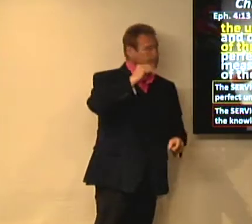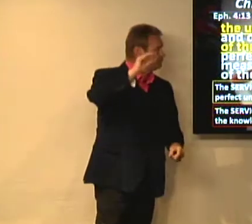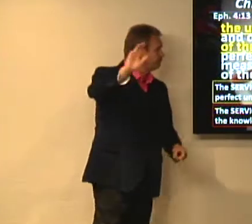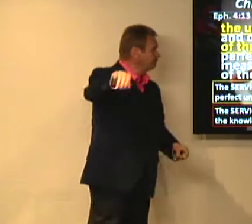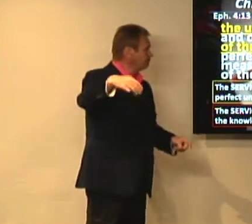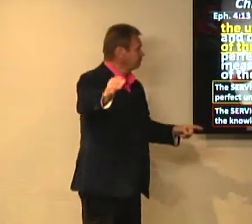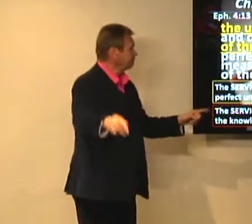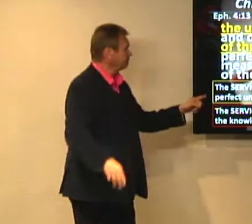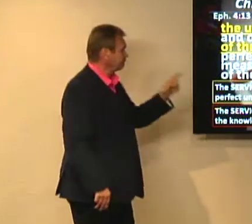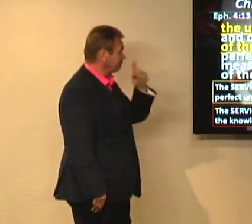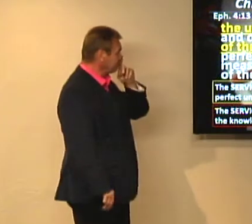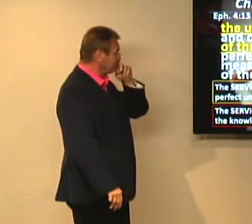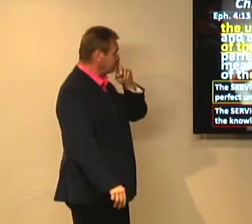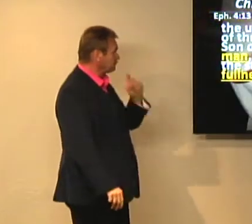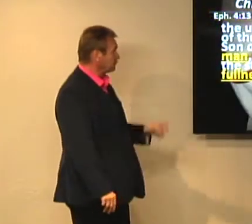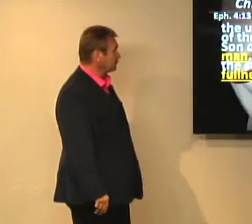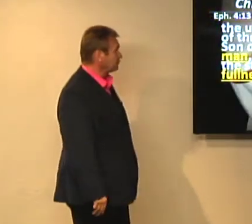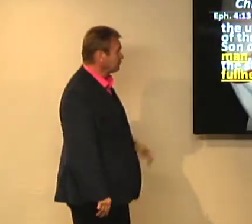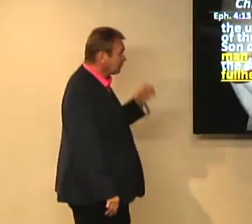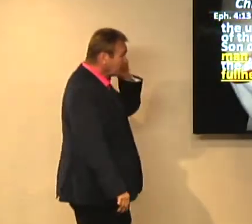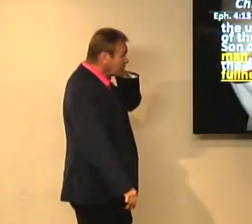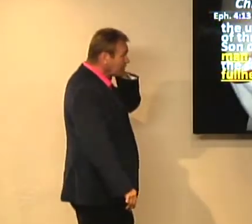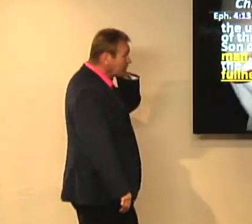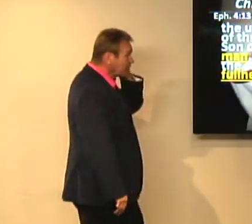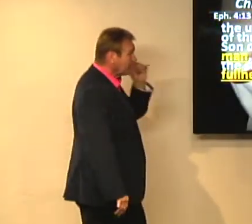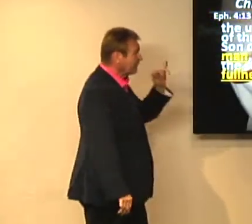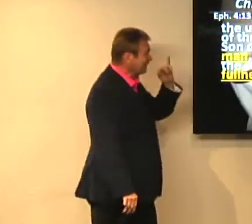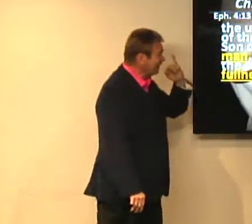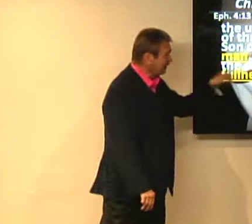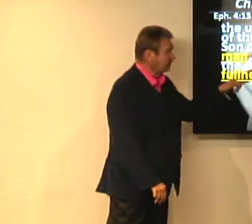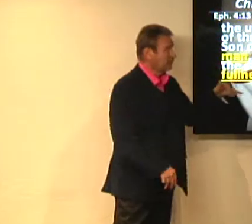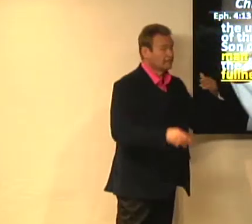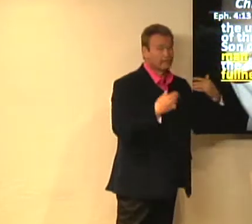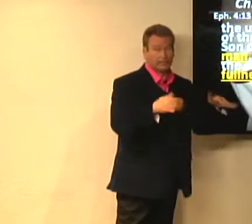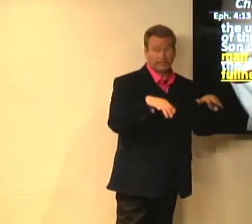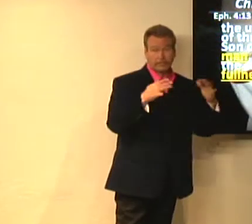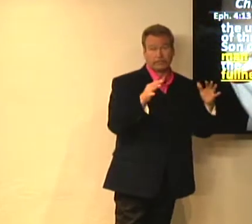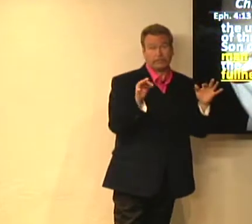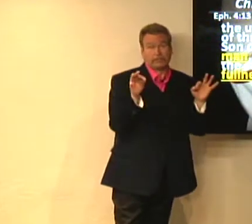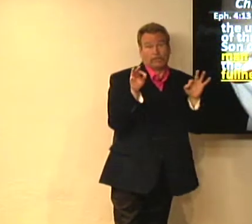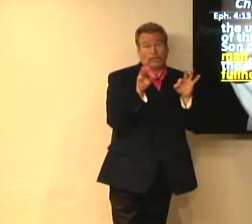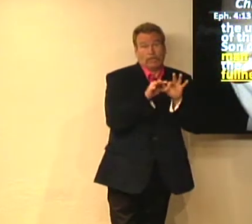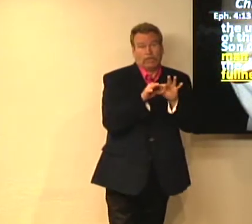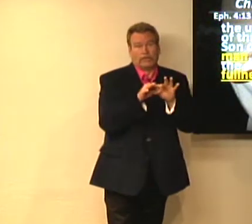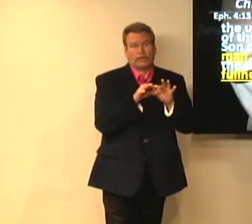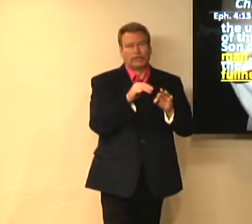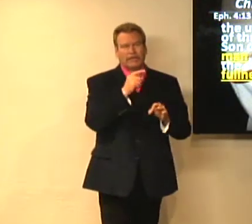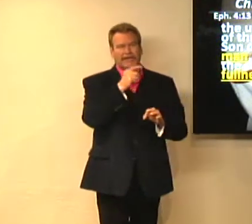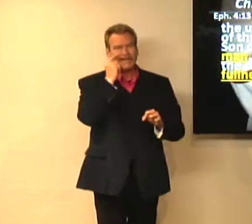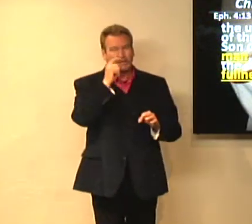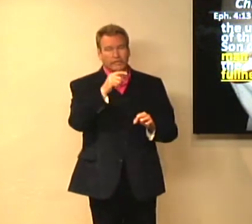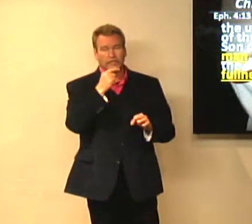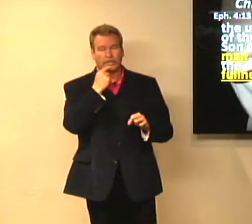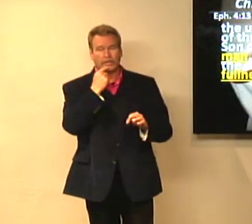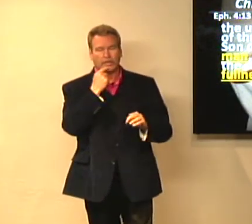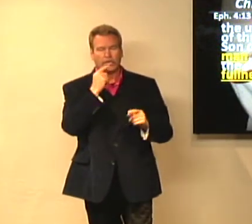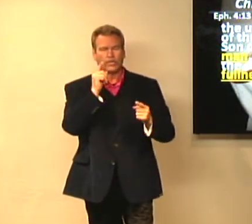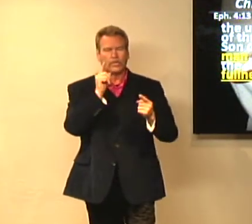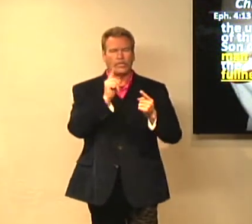So we see that these gifts have been given to us for a specific reason. And then if we look down, and this is very important to notice that it